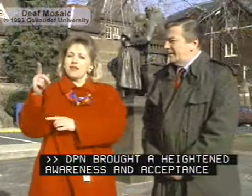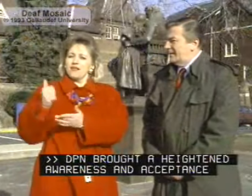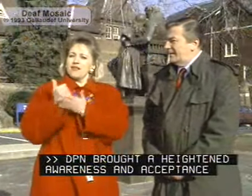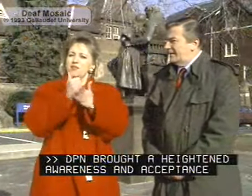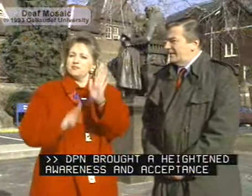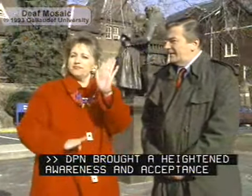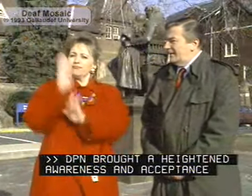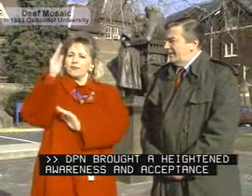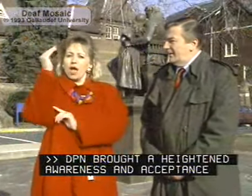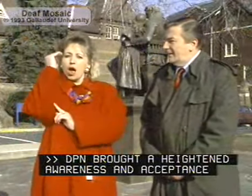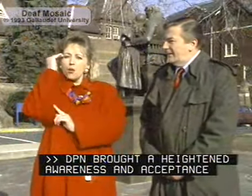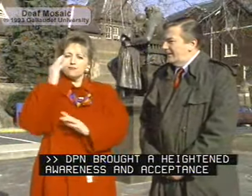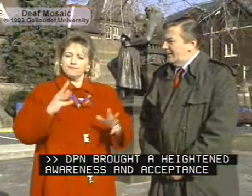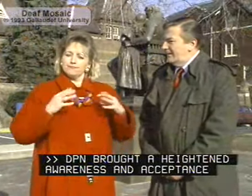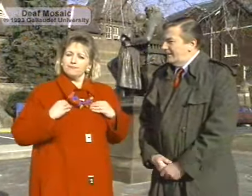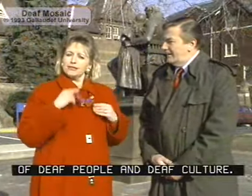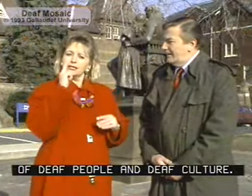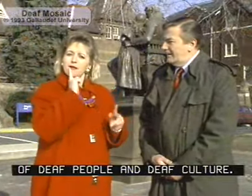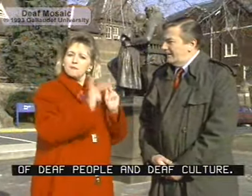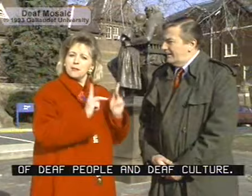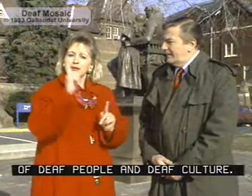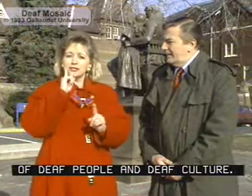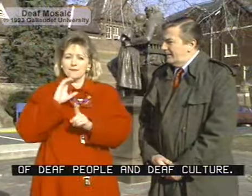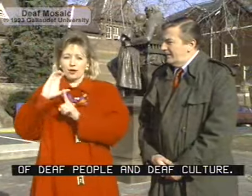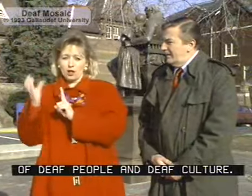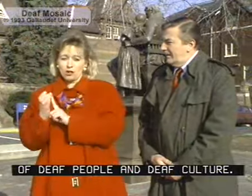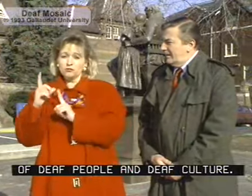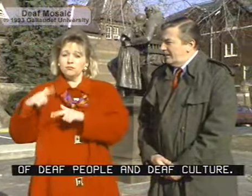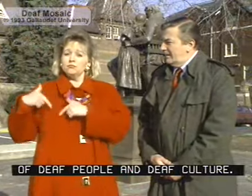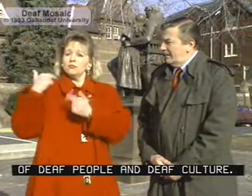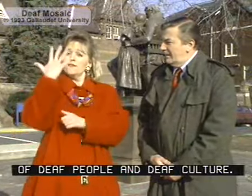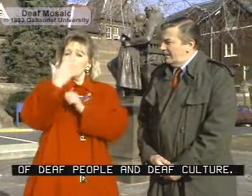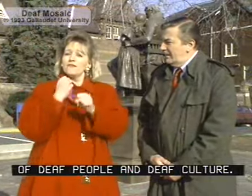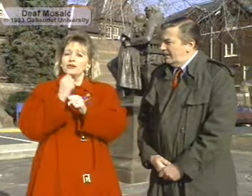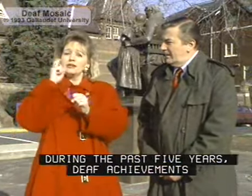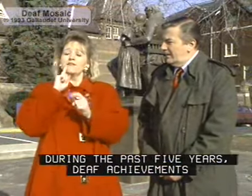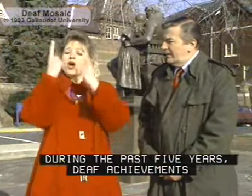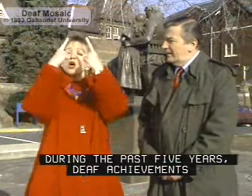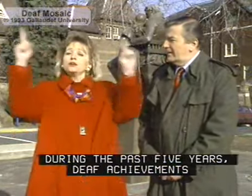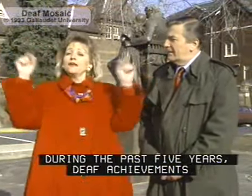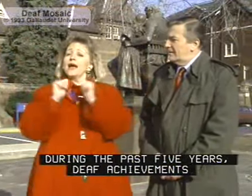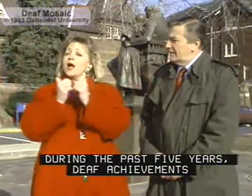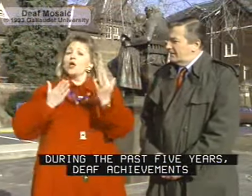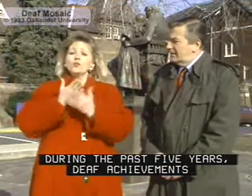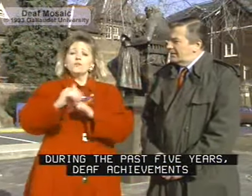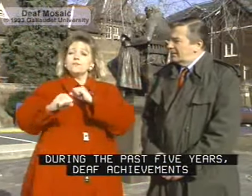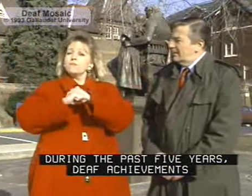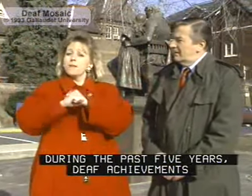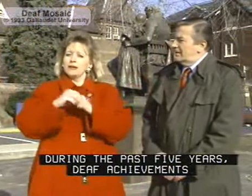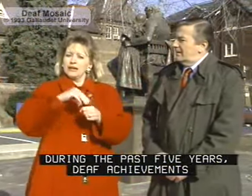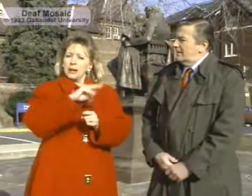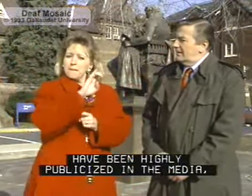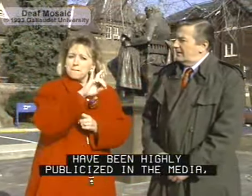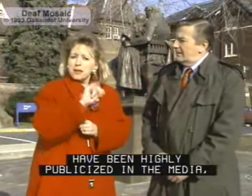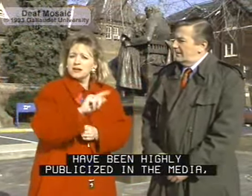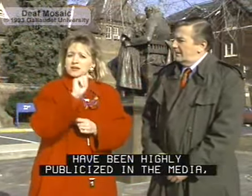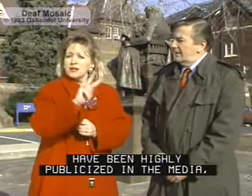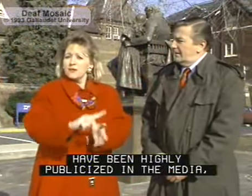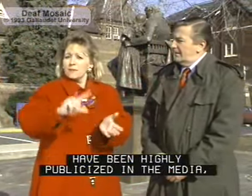DPN brought a heightened awareness and acceptance of deaf people and deaf culture. During the past 5 years, deaf achievements have been highly publicized